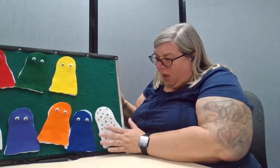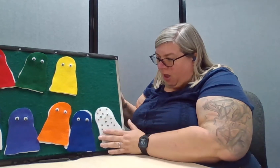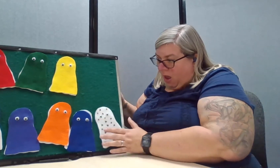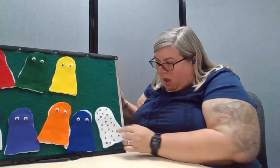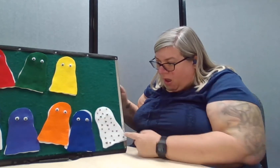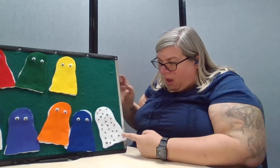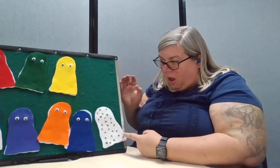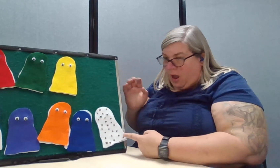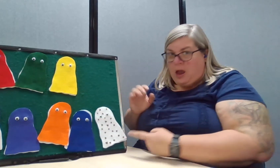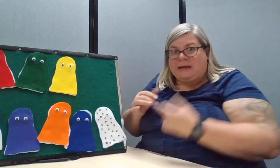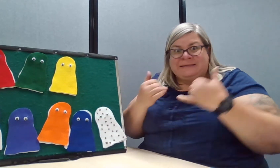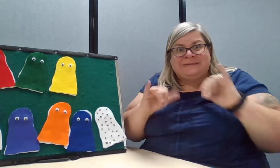Little ghost